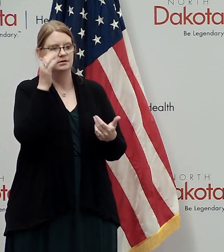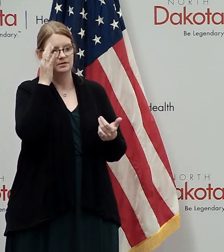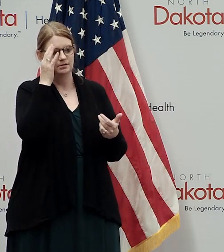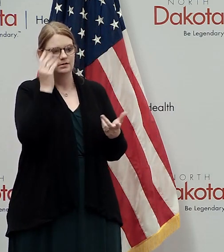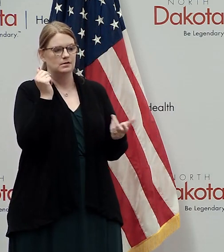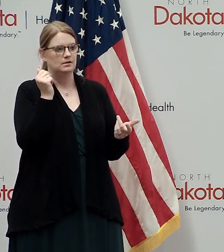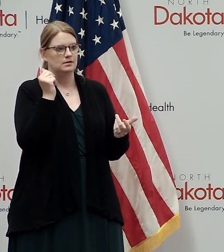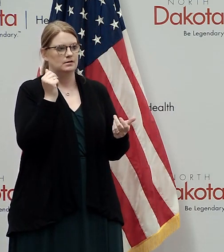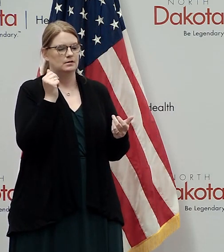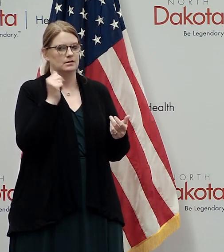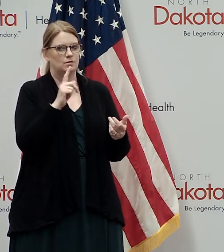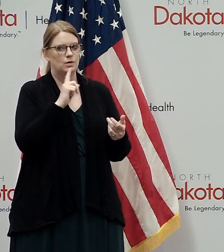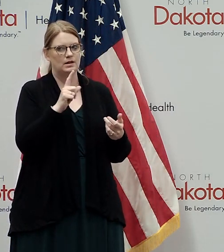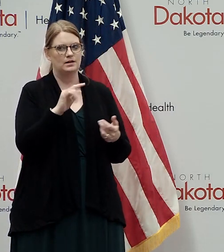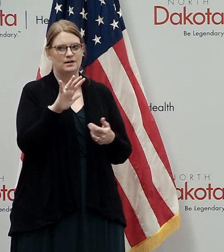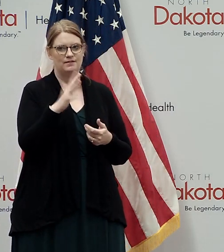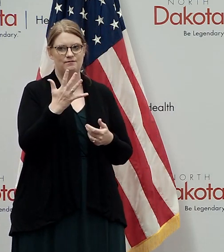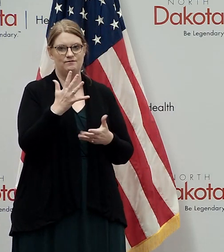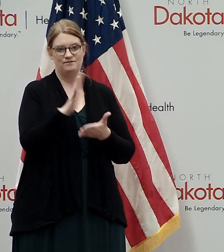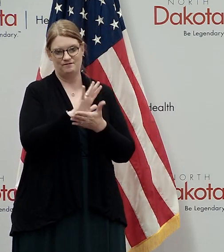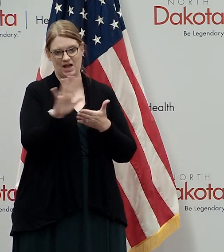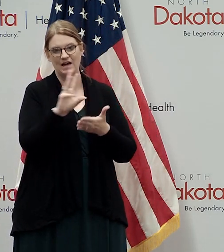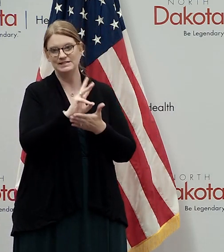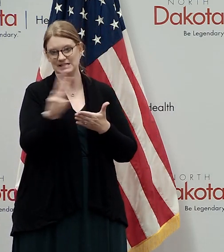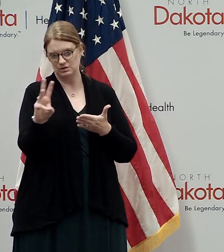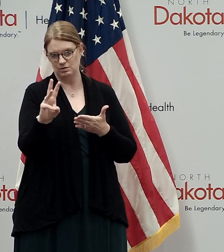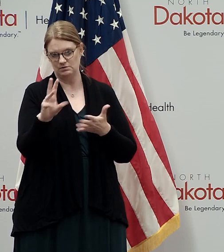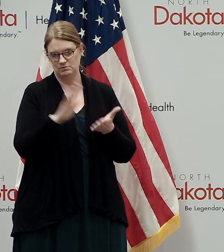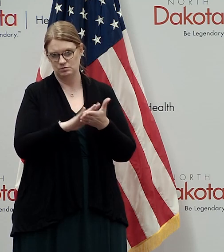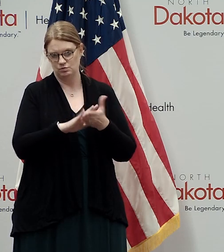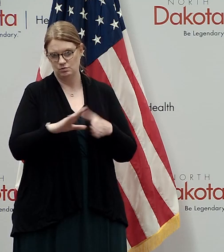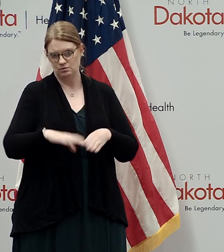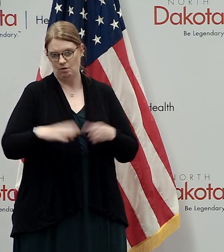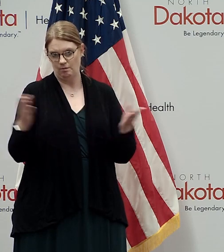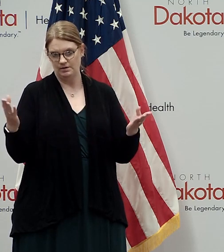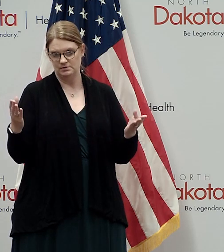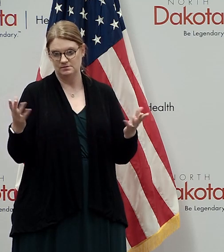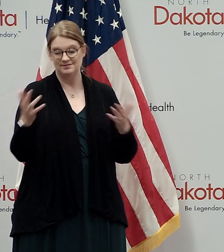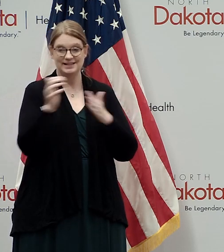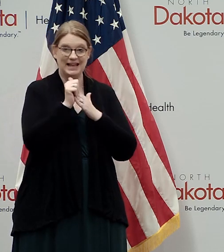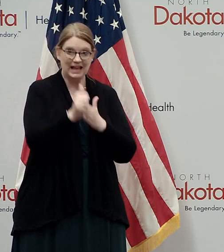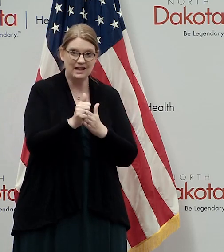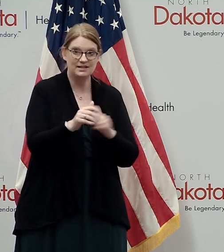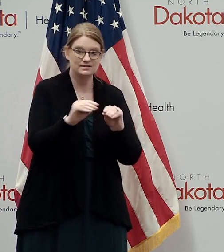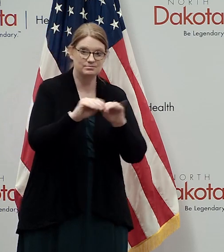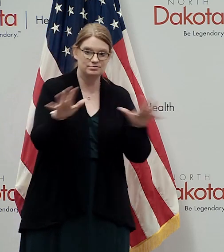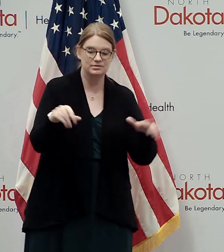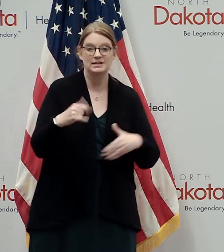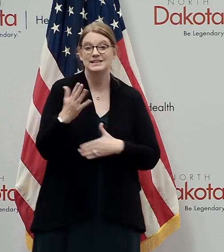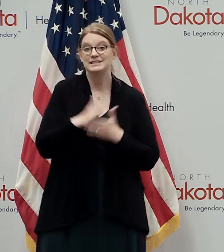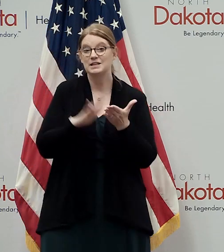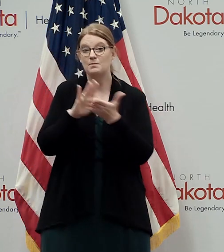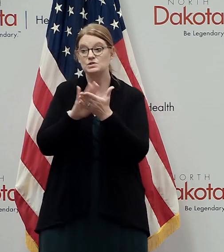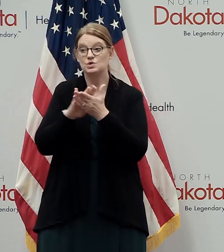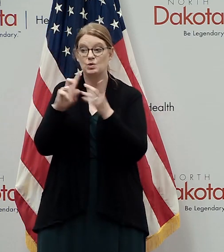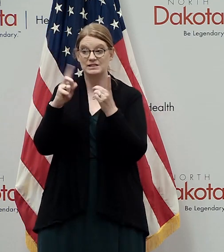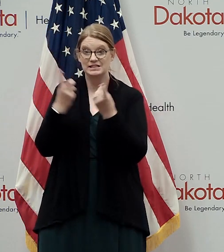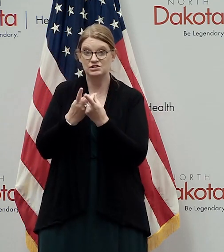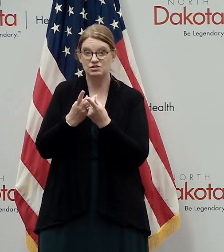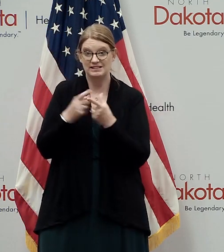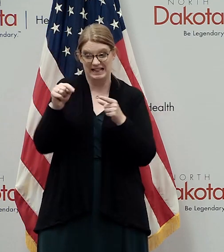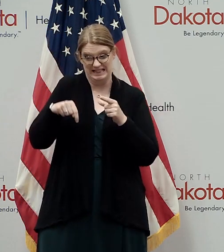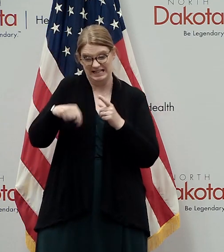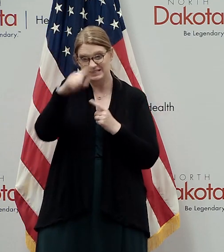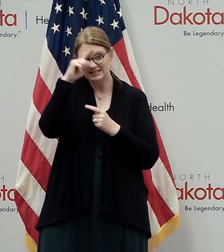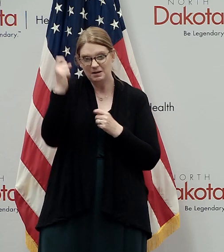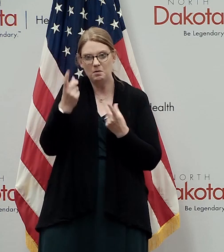get effectively 5 or 6 weeks before school is supposed to start. The guidelines are out. We've had some school districts that already all summer have